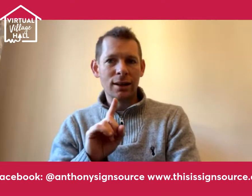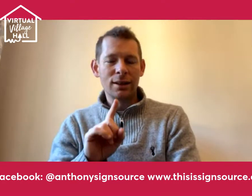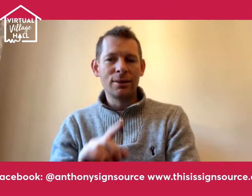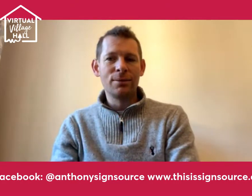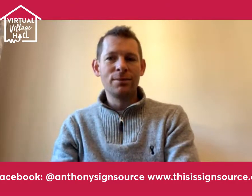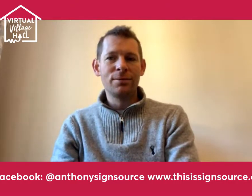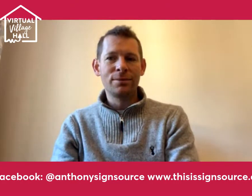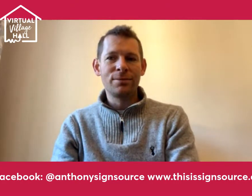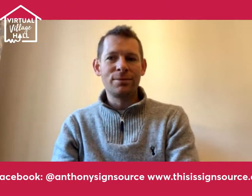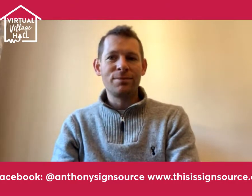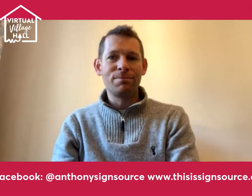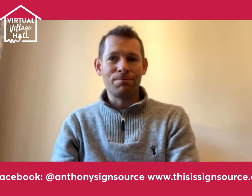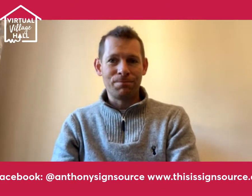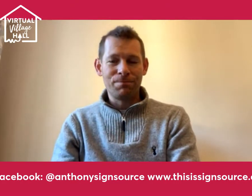girl.